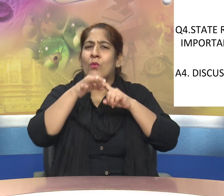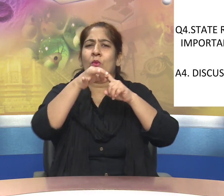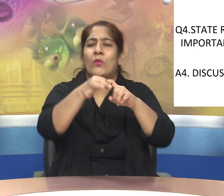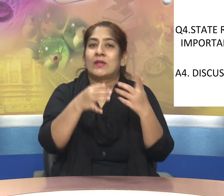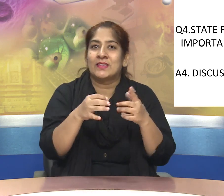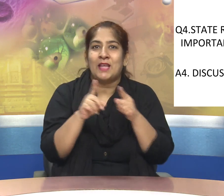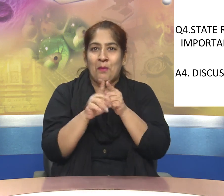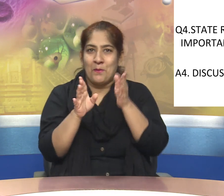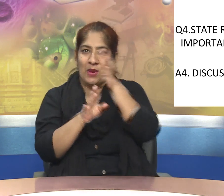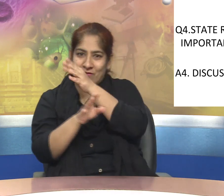Now this is question number four.